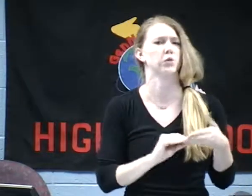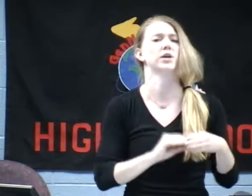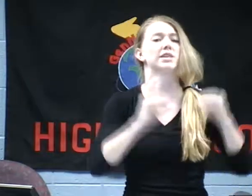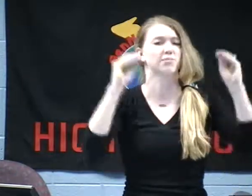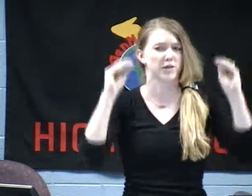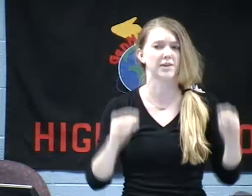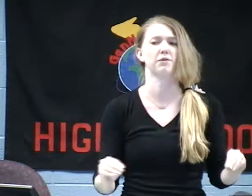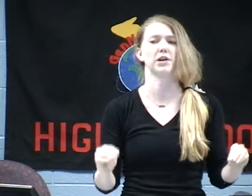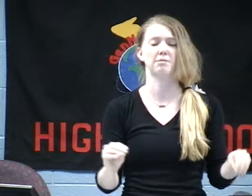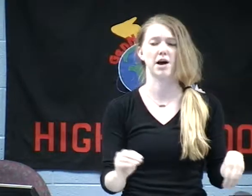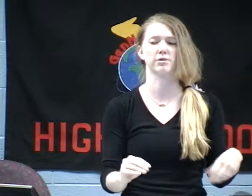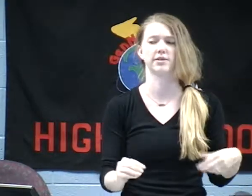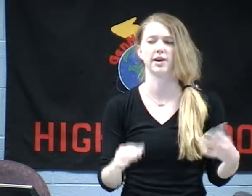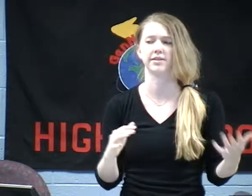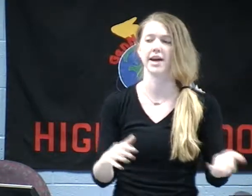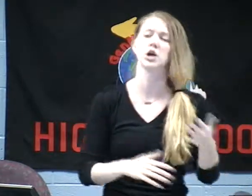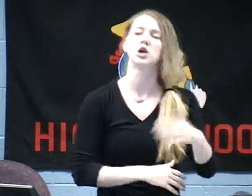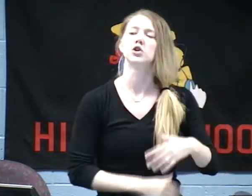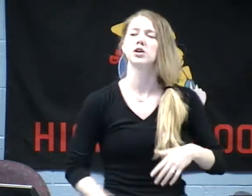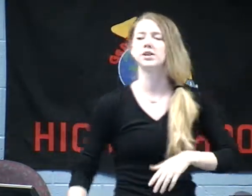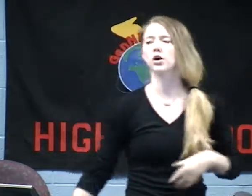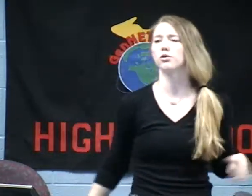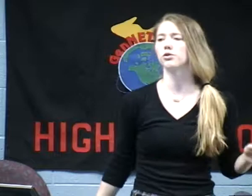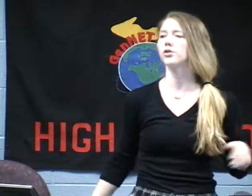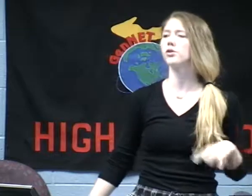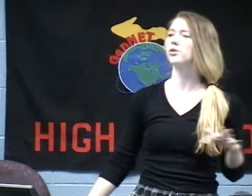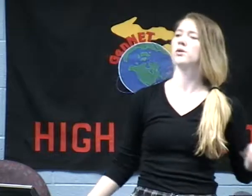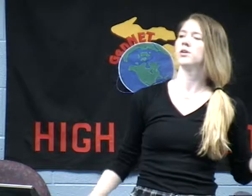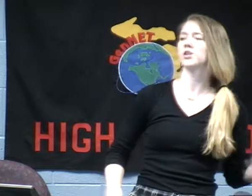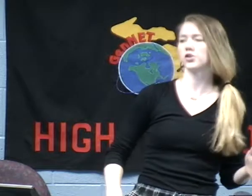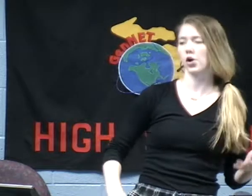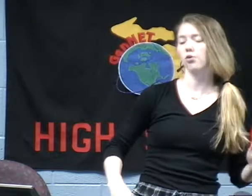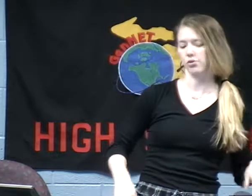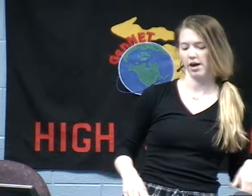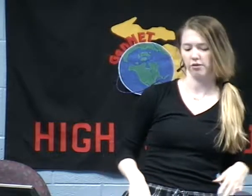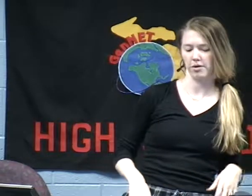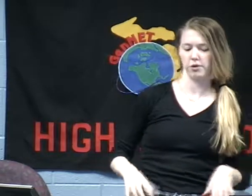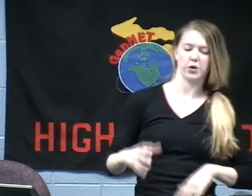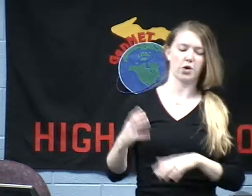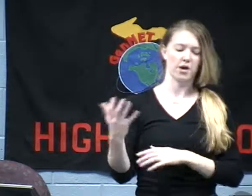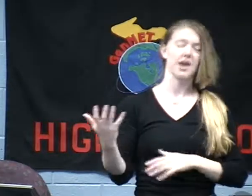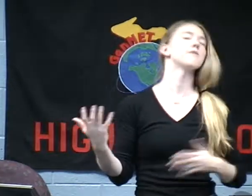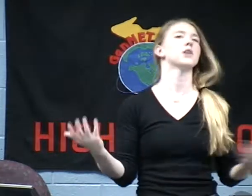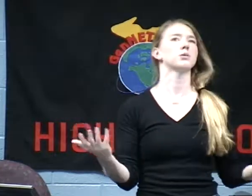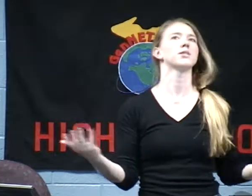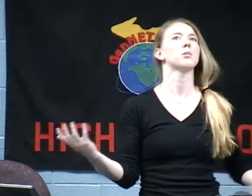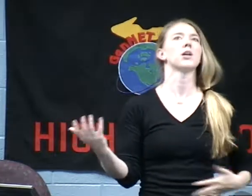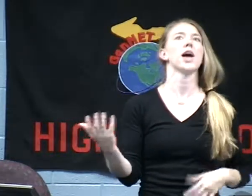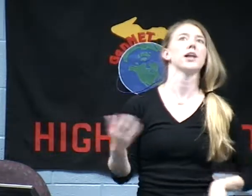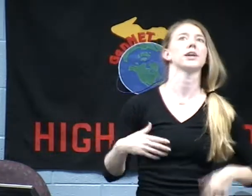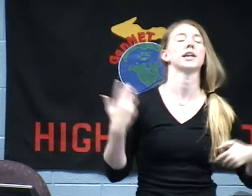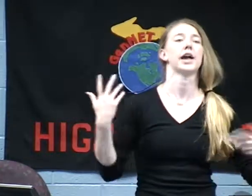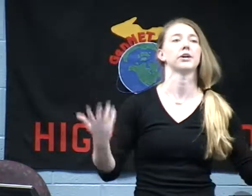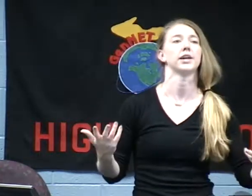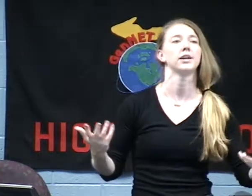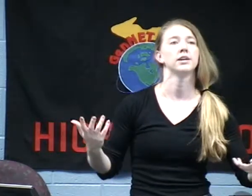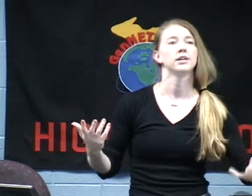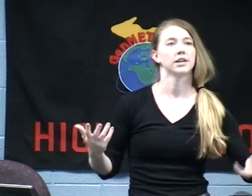ones specifically bounce and slide. So let's just go through the alphabet real quick. If there was a double A, like in Aaron, a